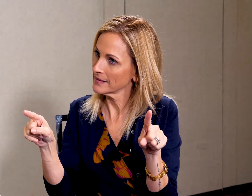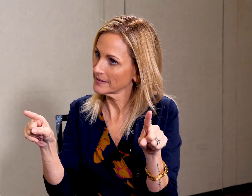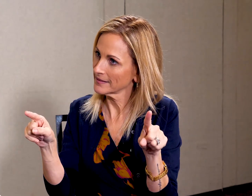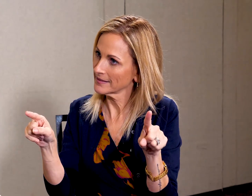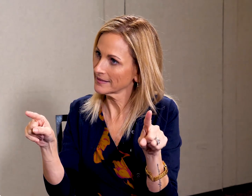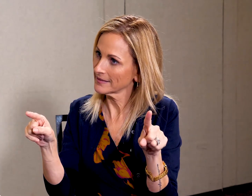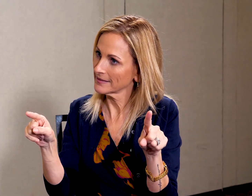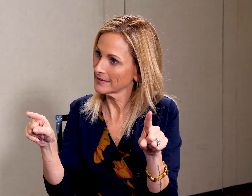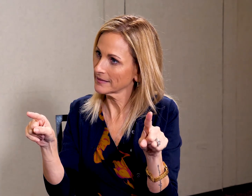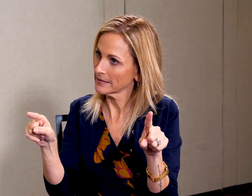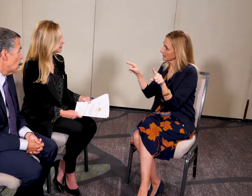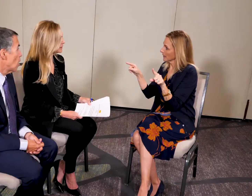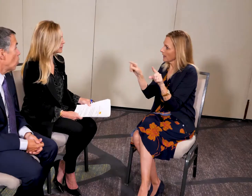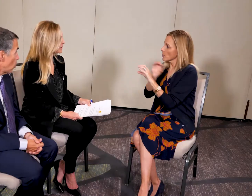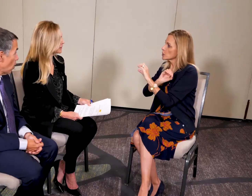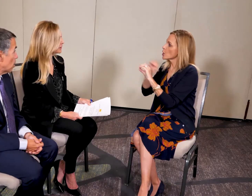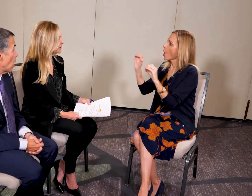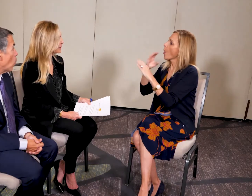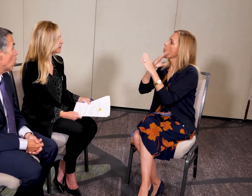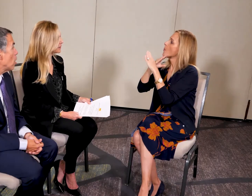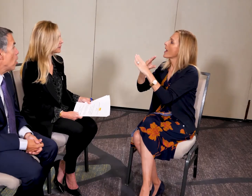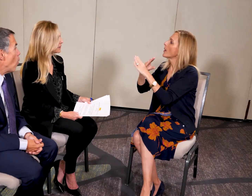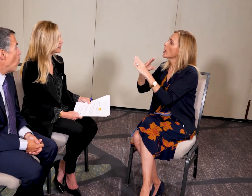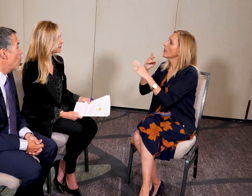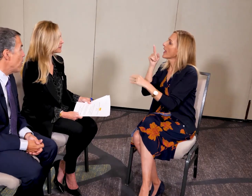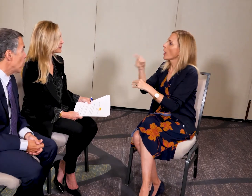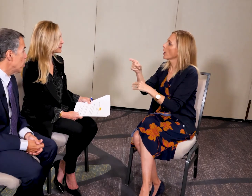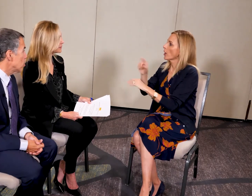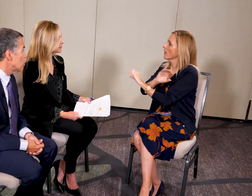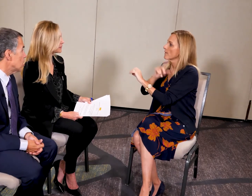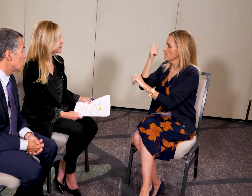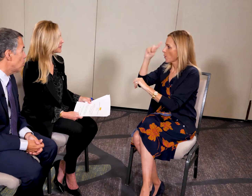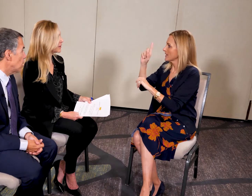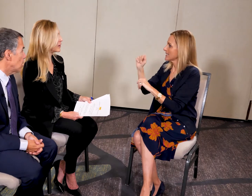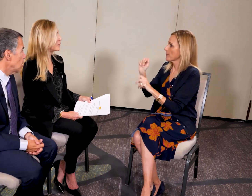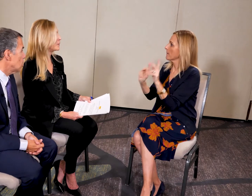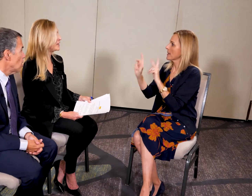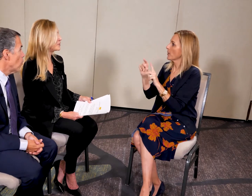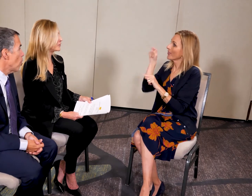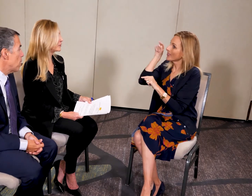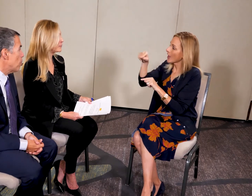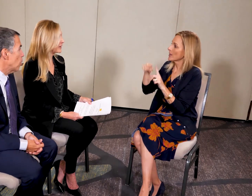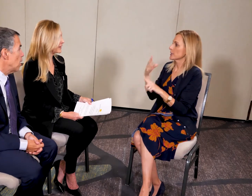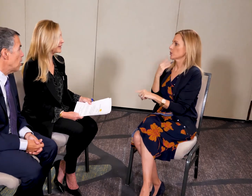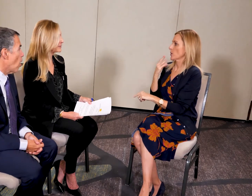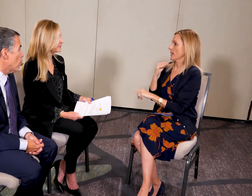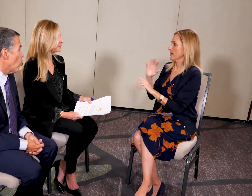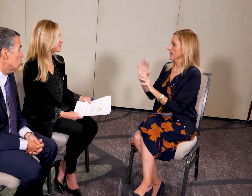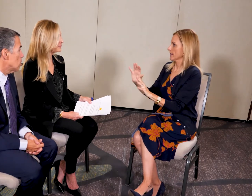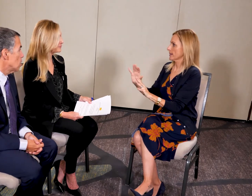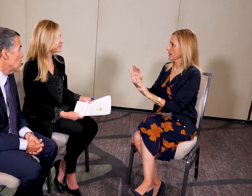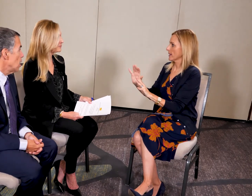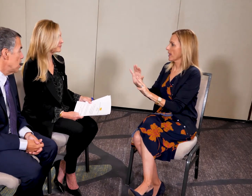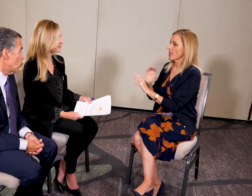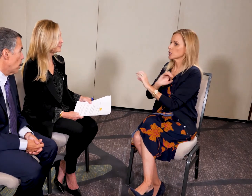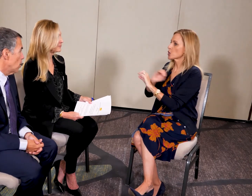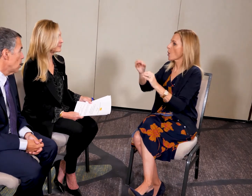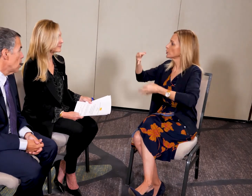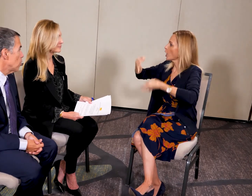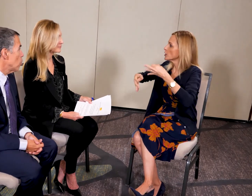the base. Really? There were no barriers to disabilities. We need to for learn people about in that. The armed forces in Israel. There was